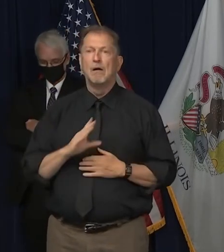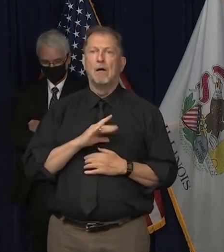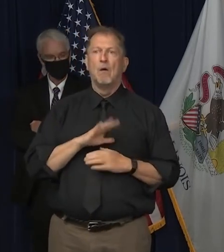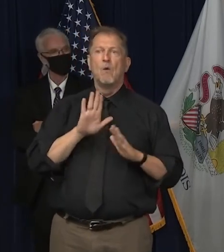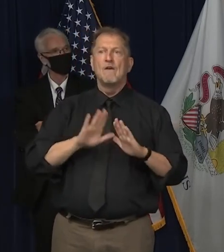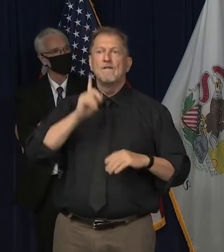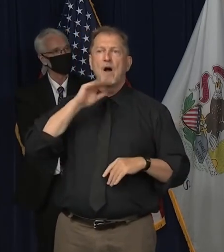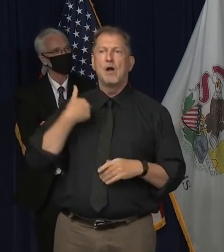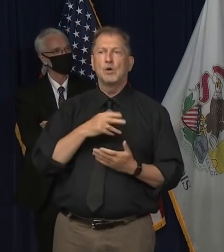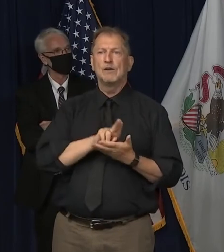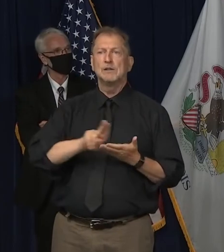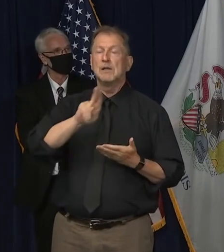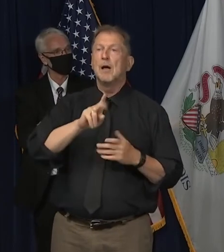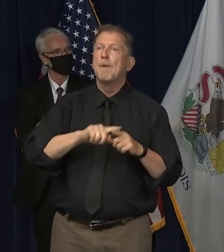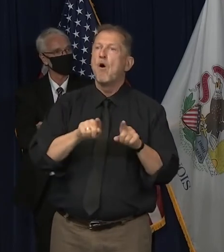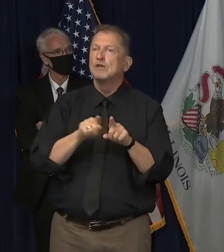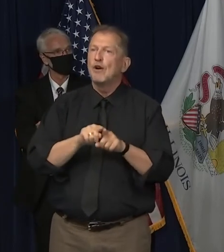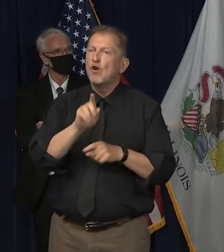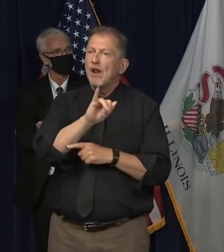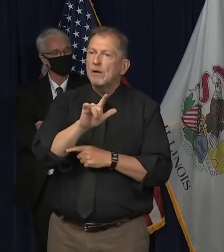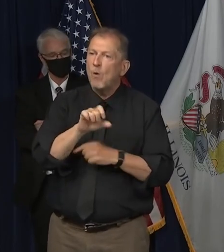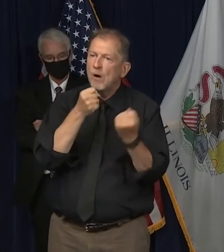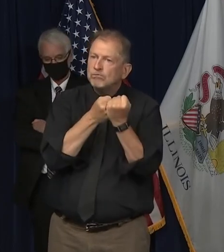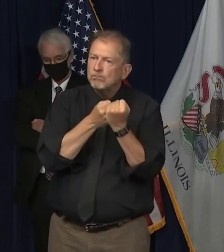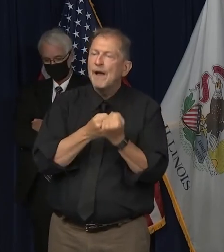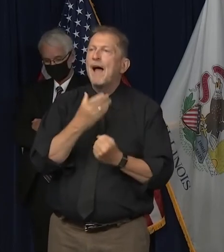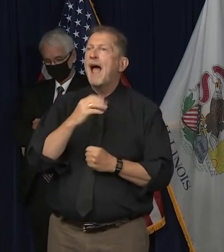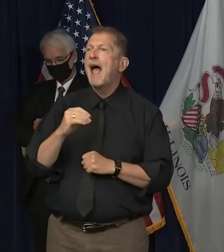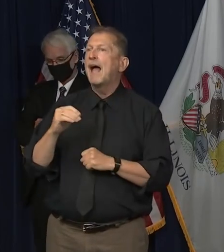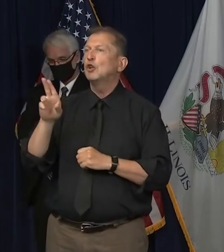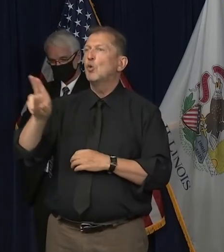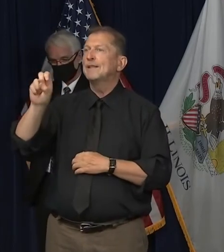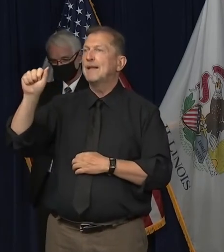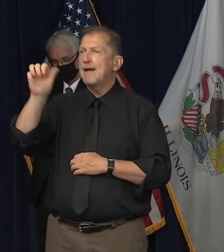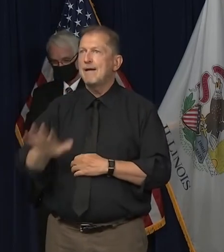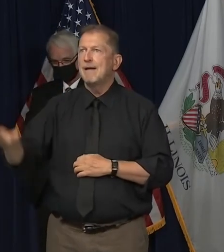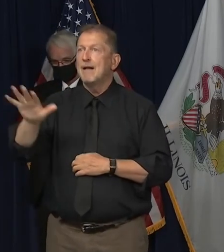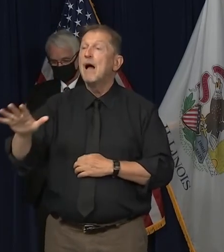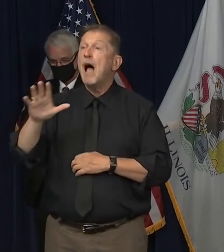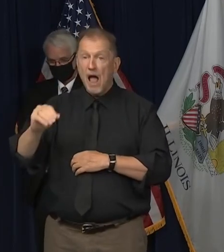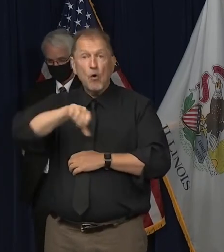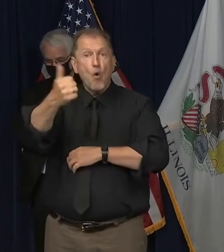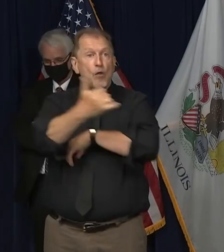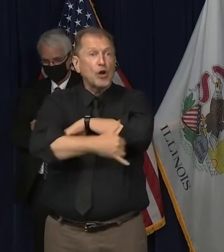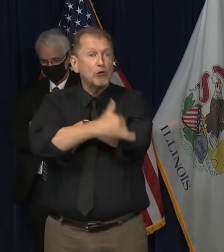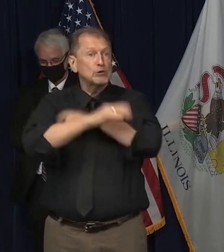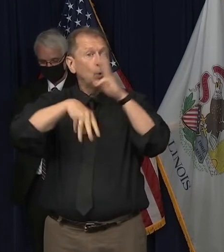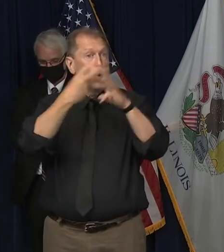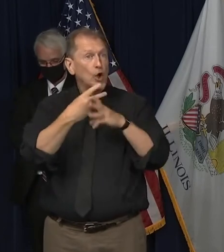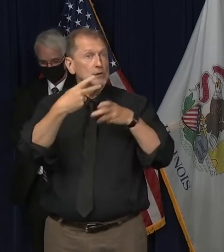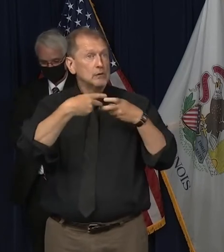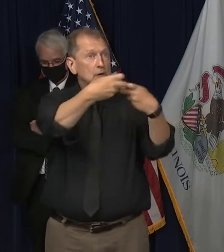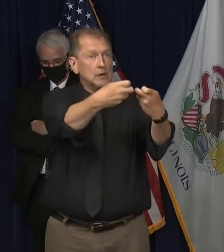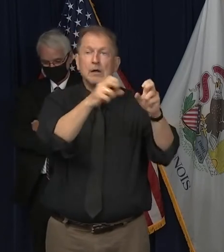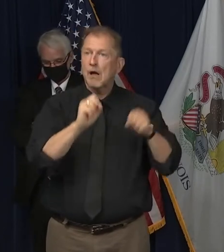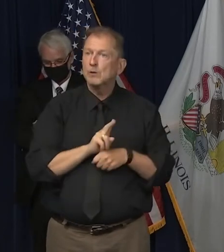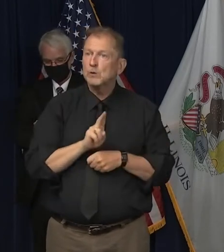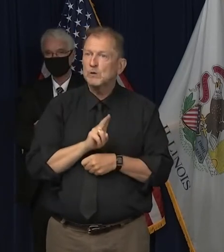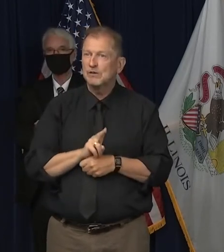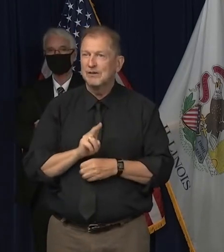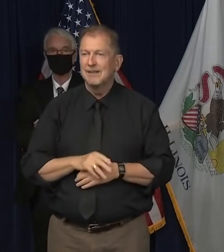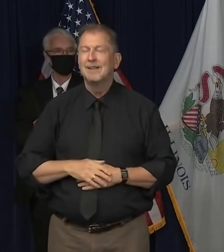perhaps more importantly for our state, for our nation, and for the world. It is not often that you get to see